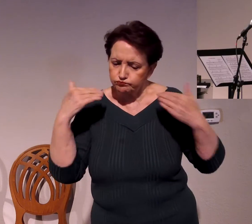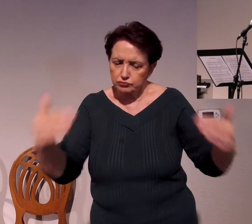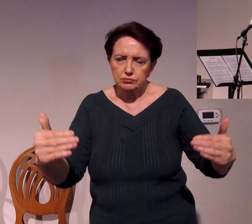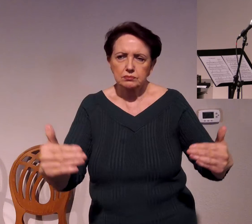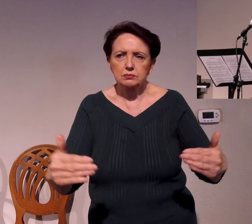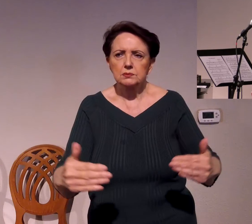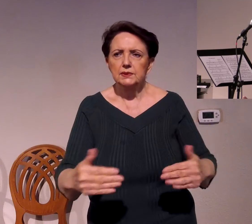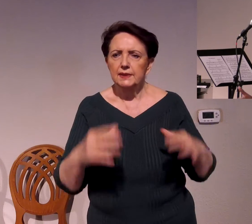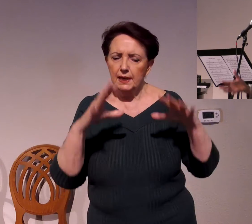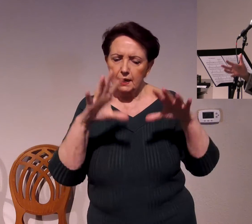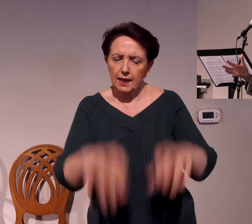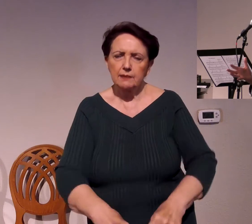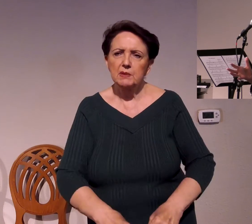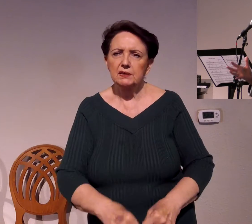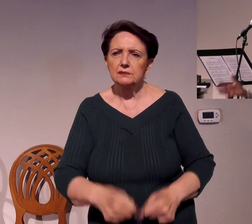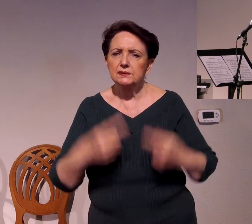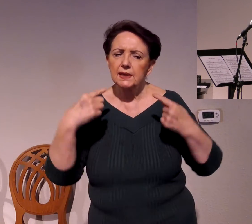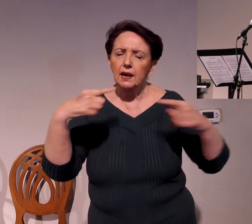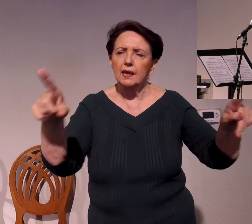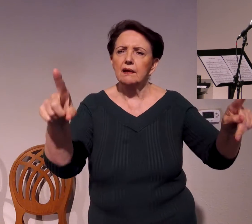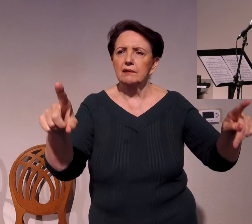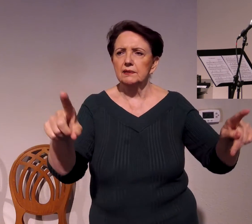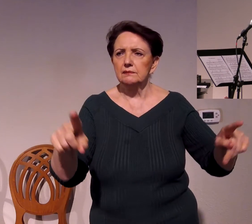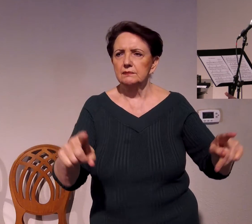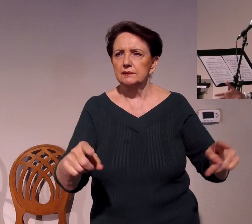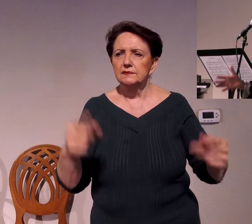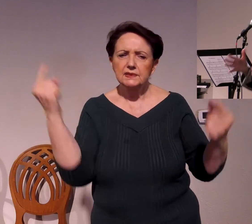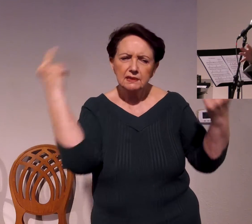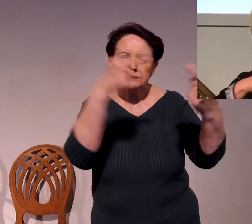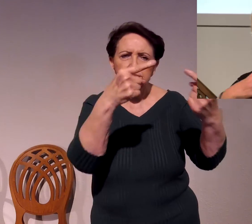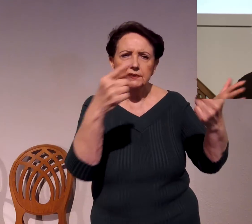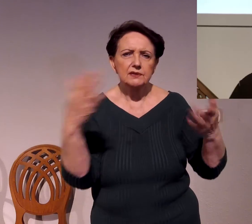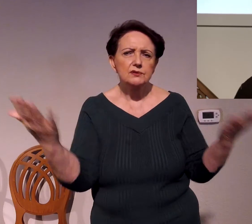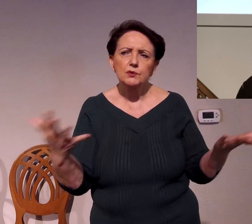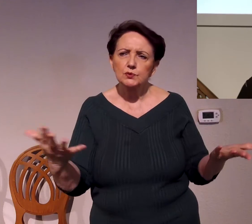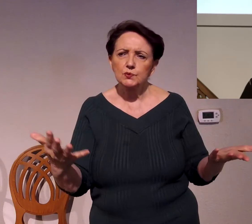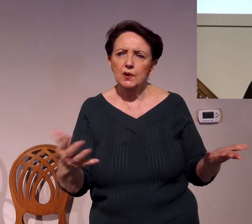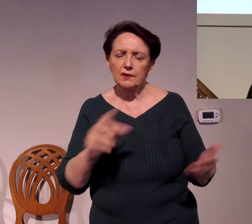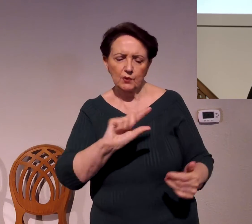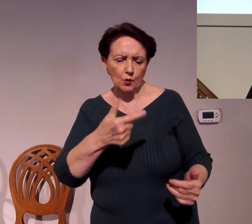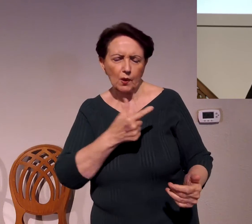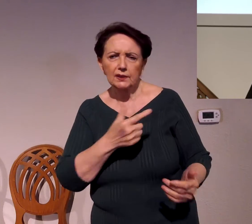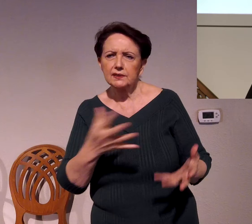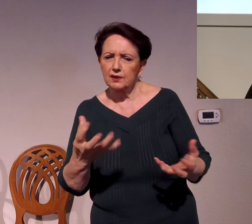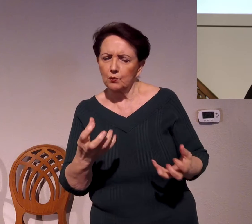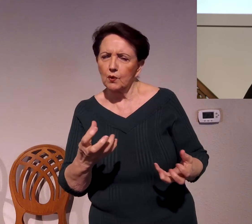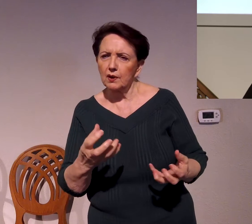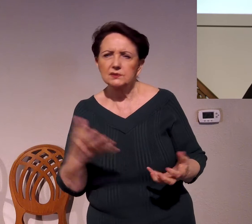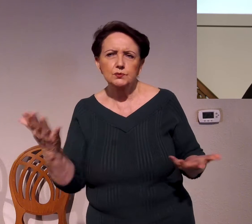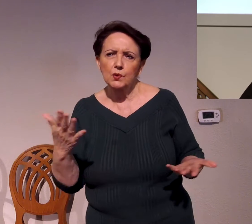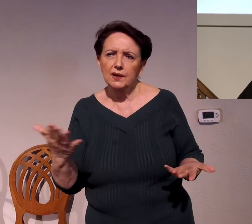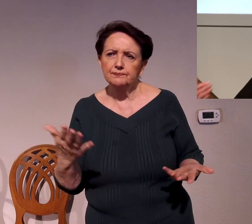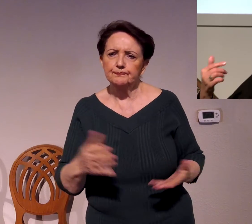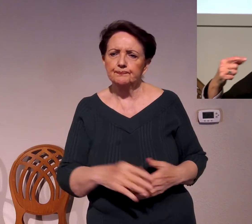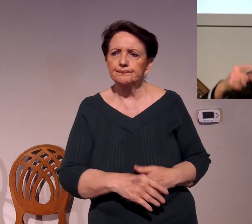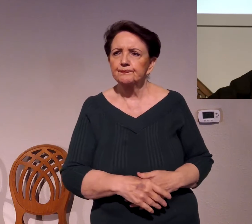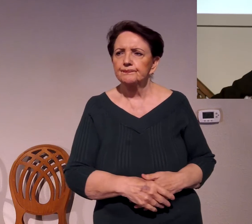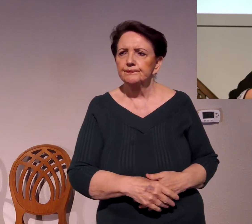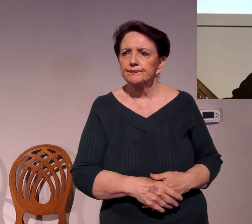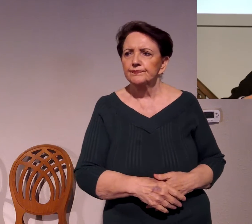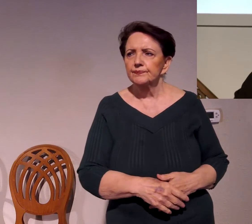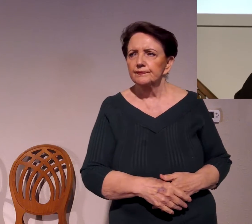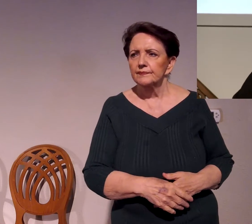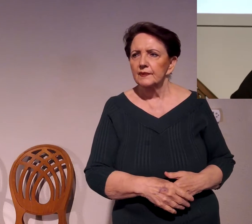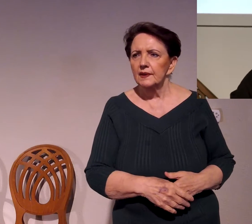and the declaration. What is the destination? What is the quality of life experience? And